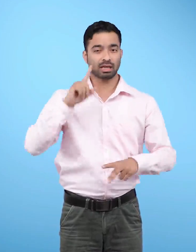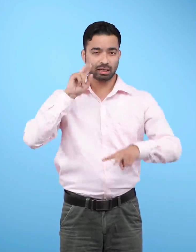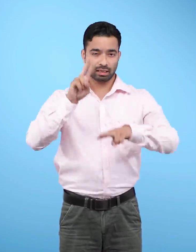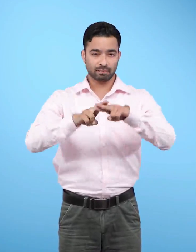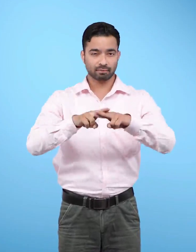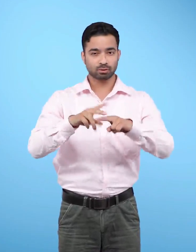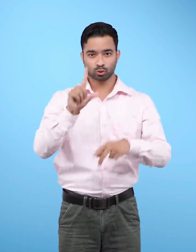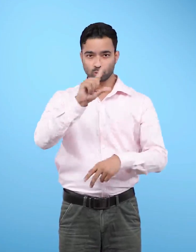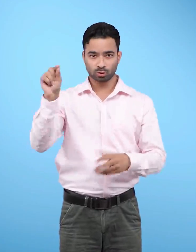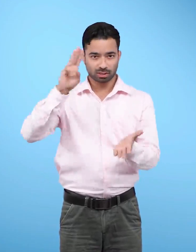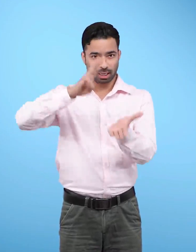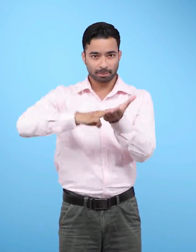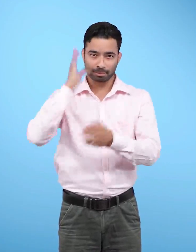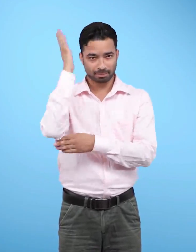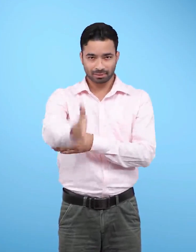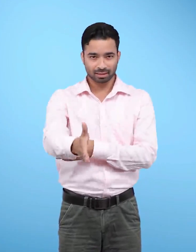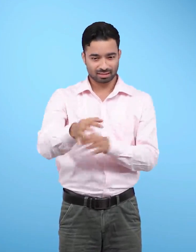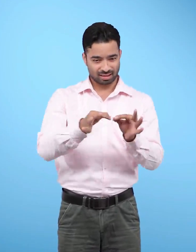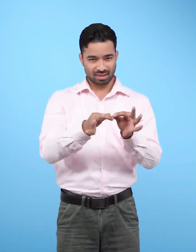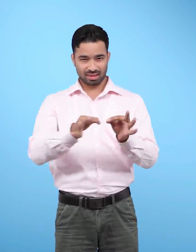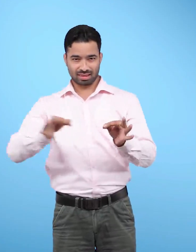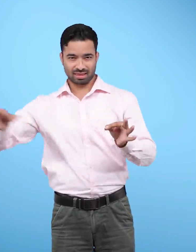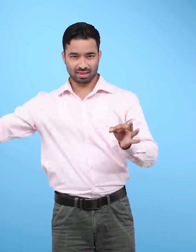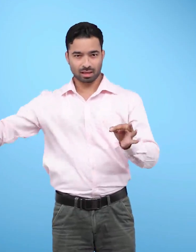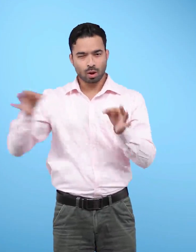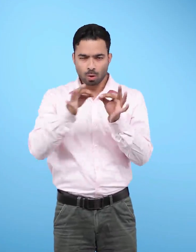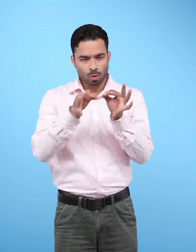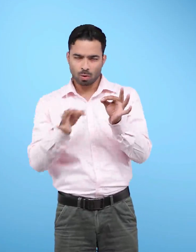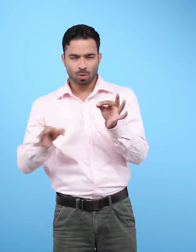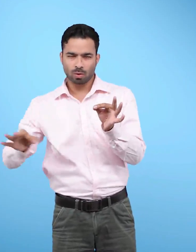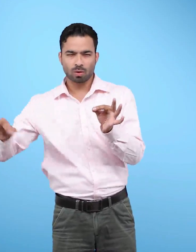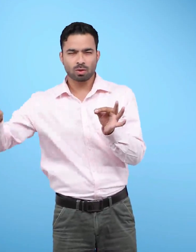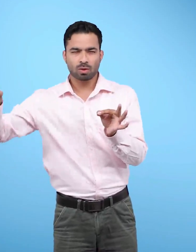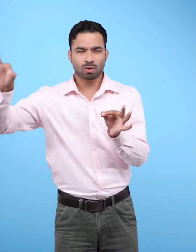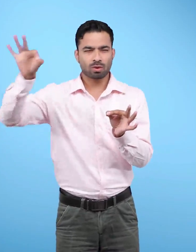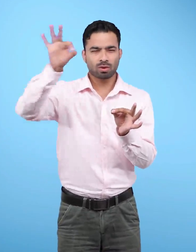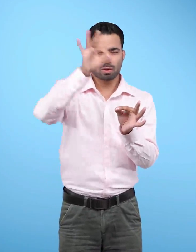She knew it had an area of 800 square meters.